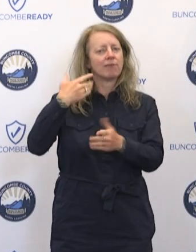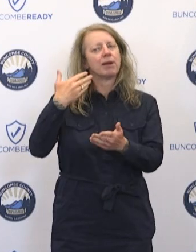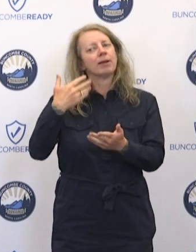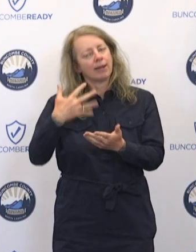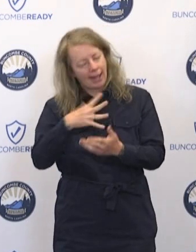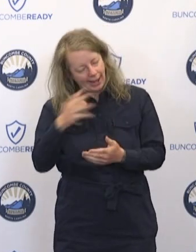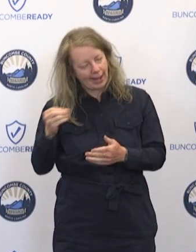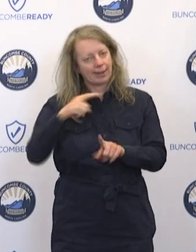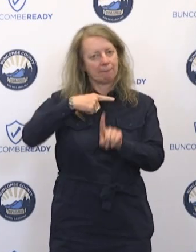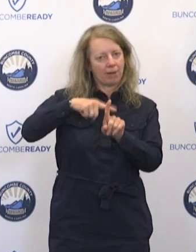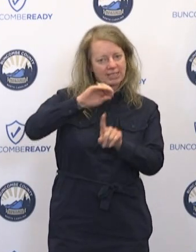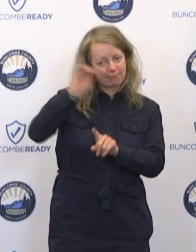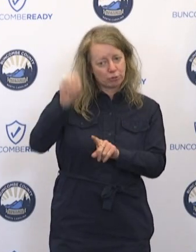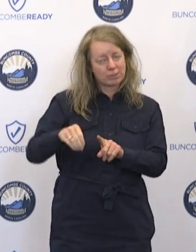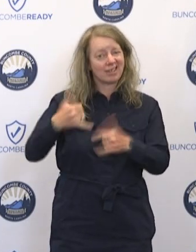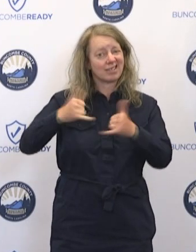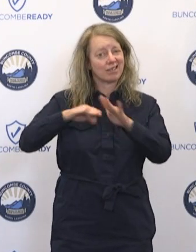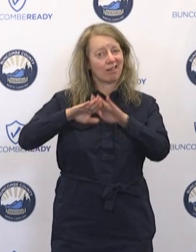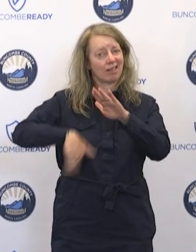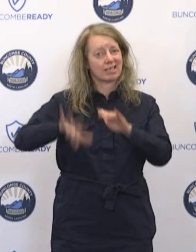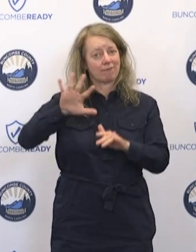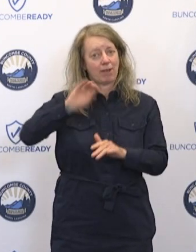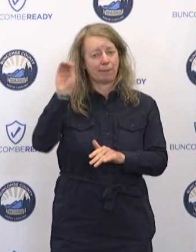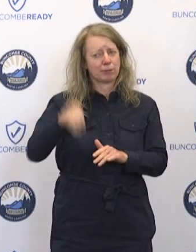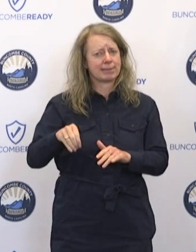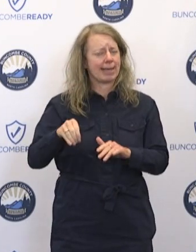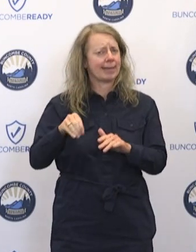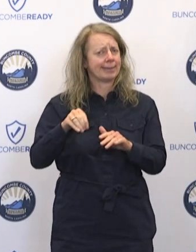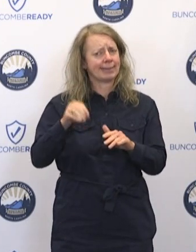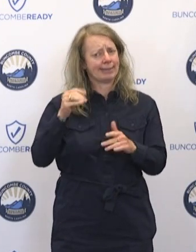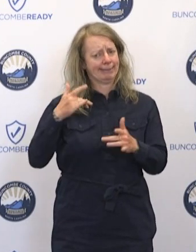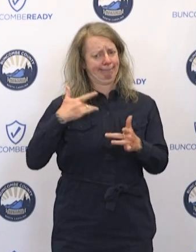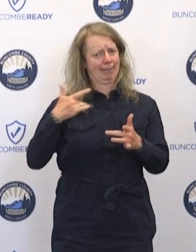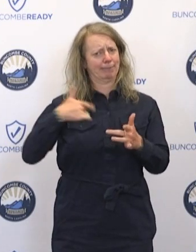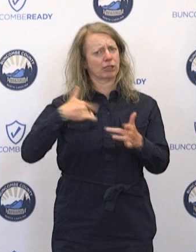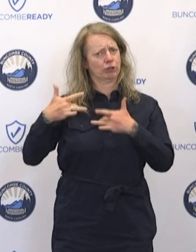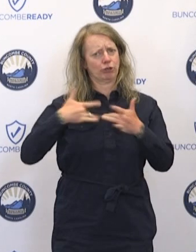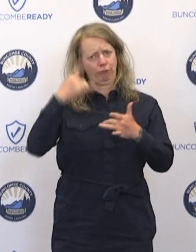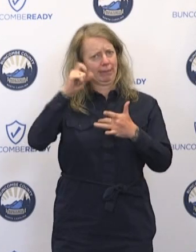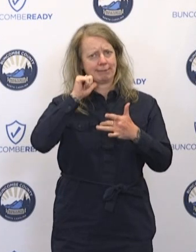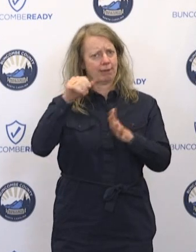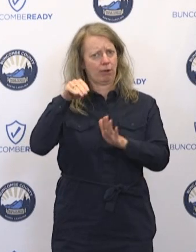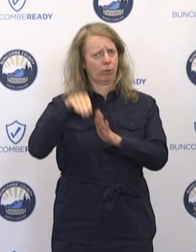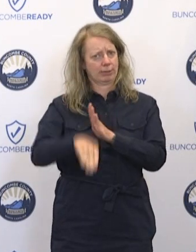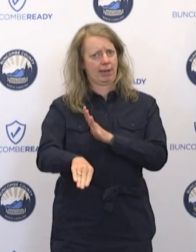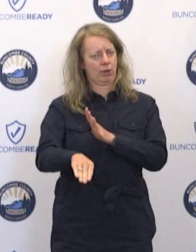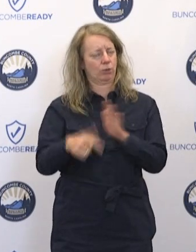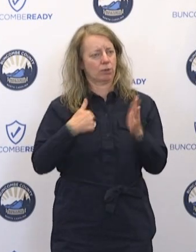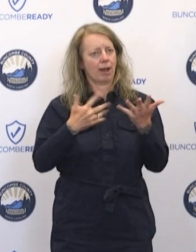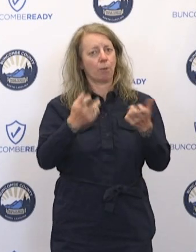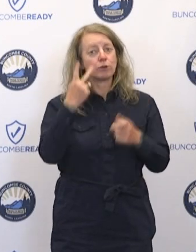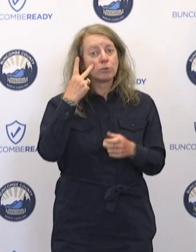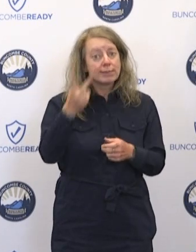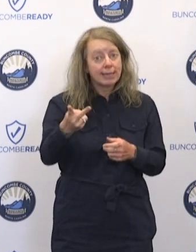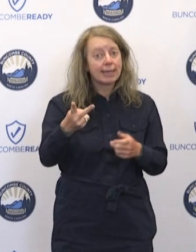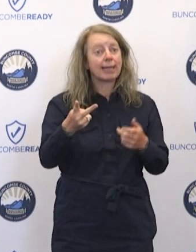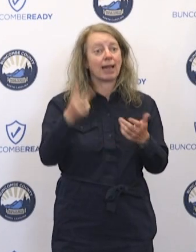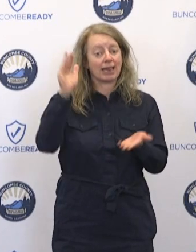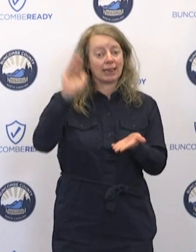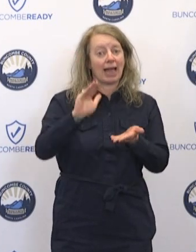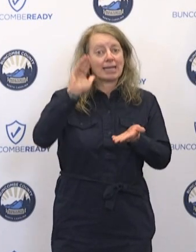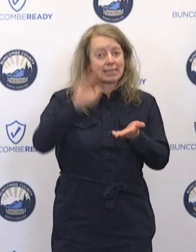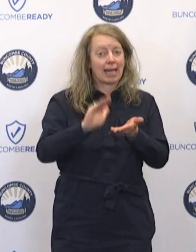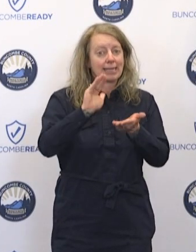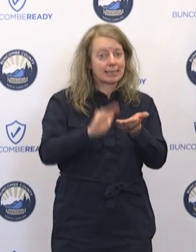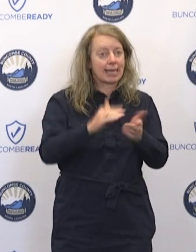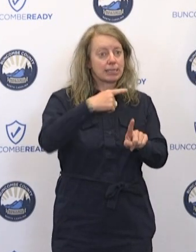below 5%, is not decreasing any further, concerns me. I want to see us continue to reduce our new cases rate and